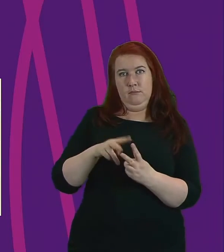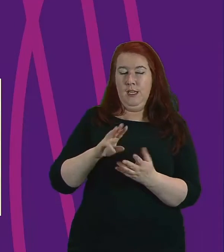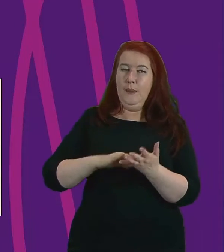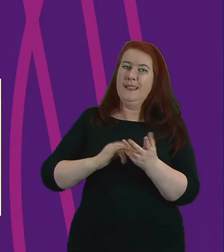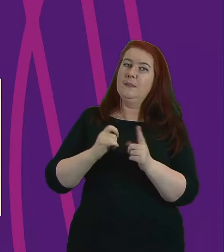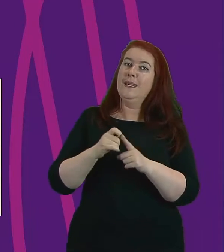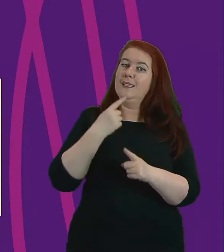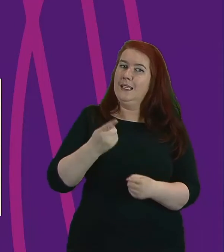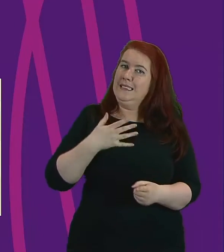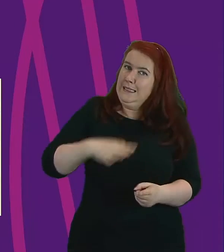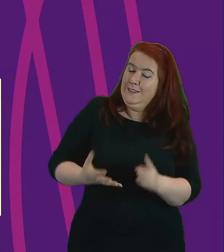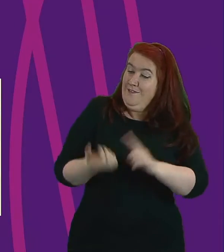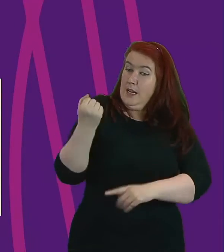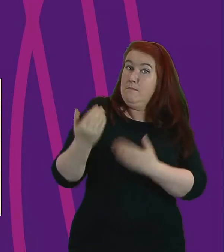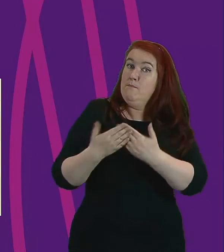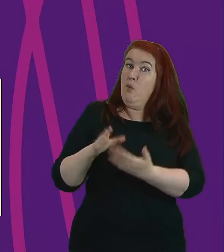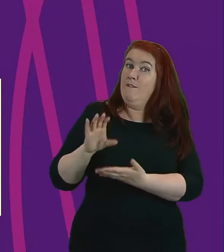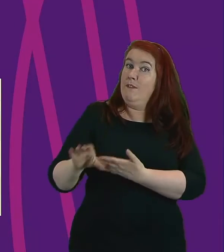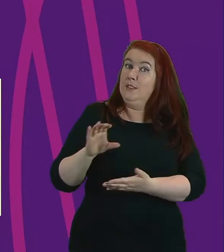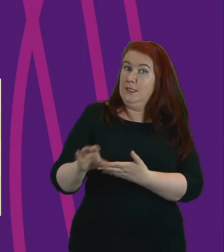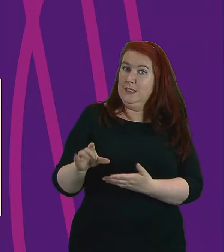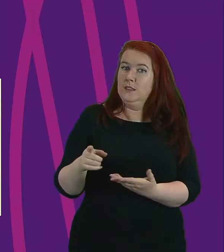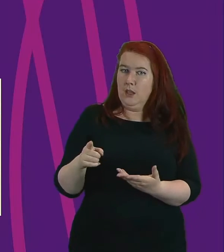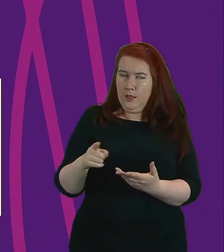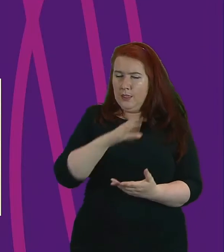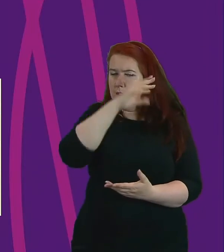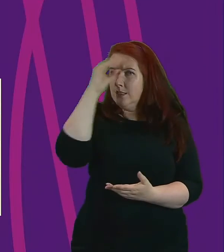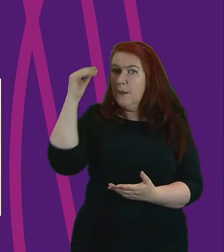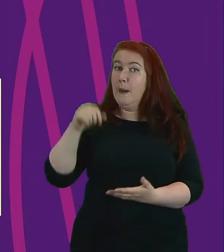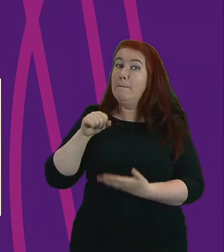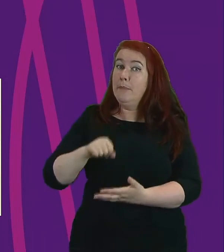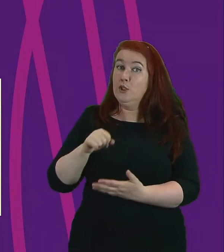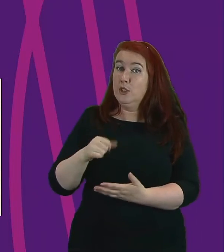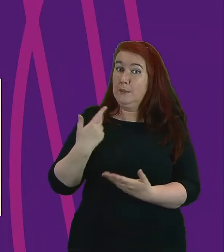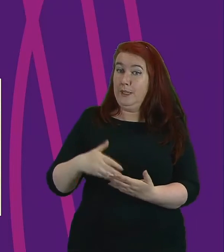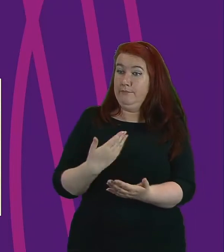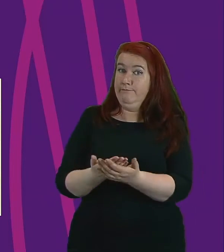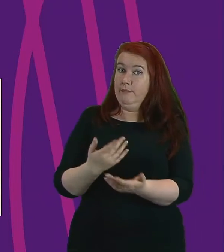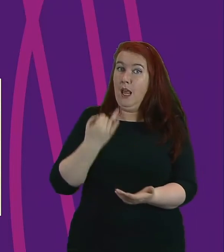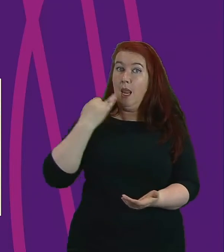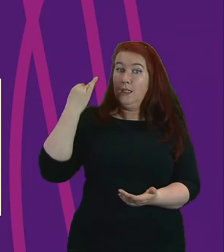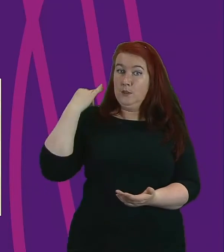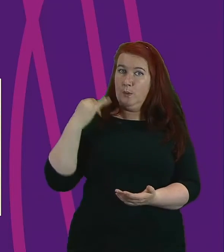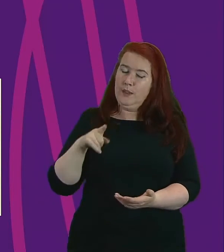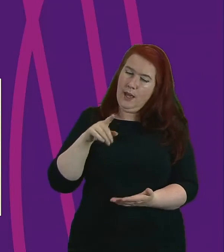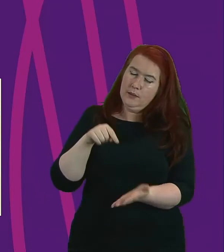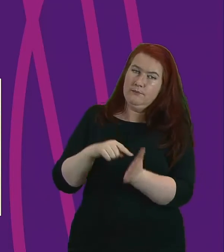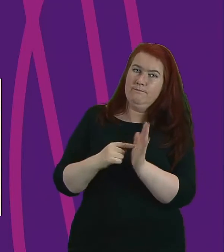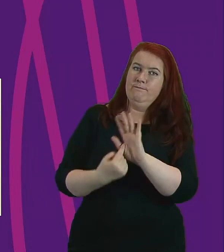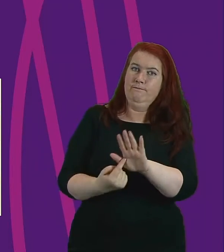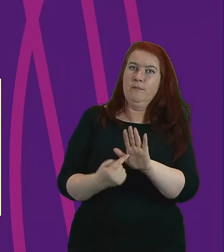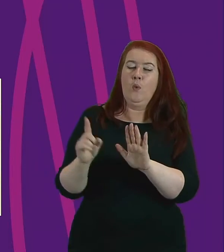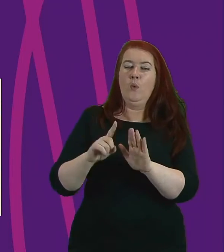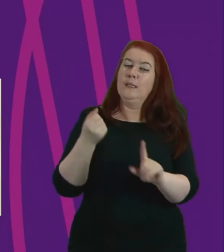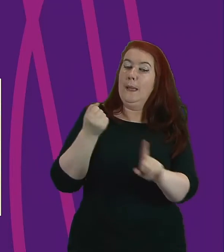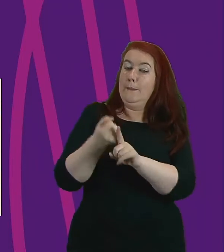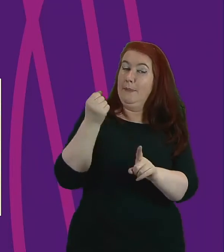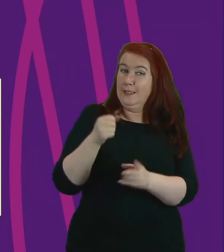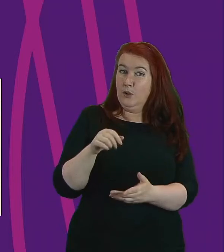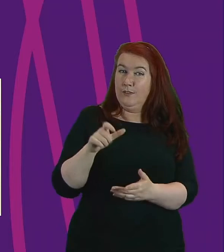support businesses. And of course, the summer budget revision, which was laid last week, captures the impact of COVID on